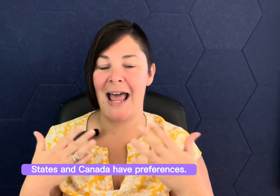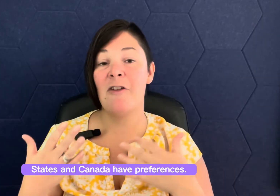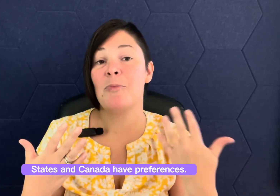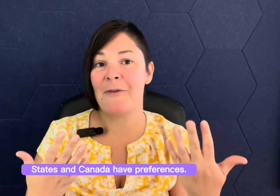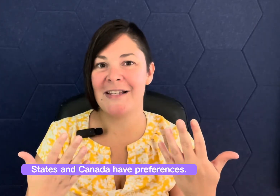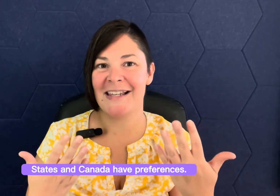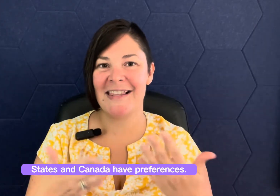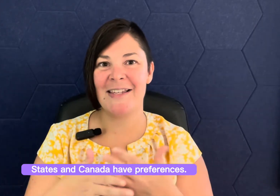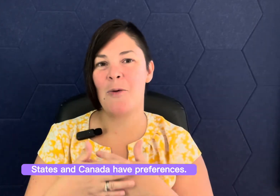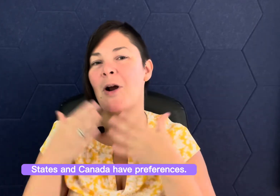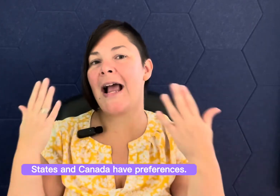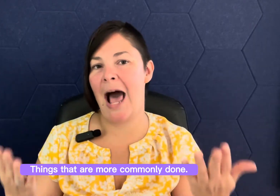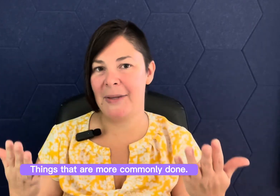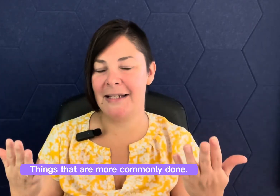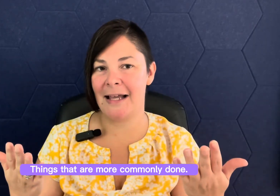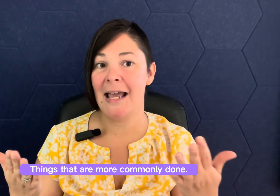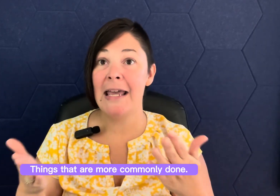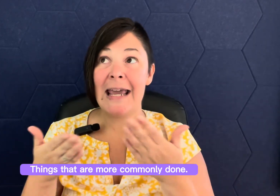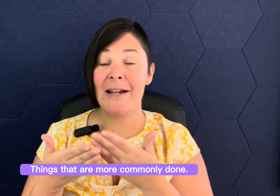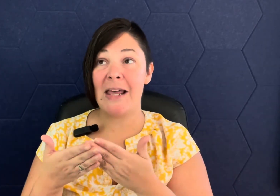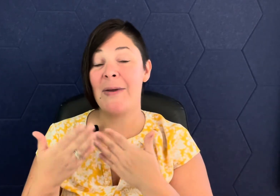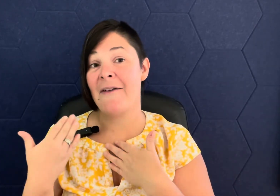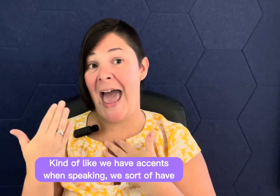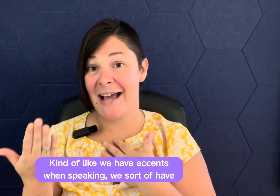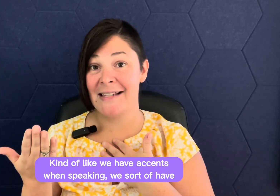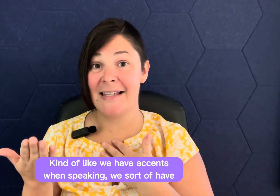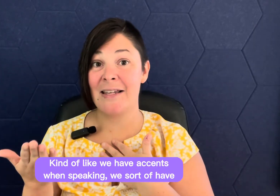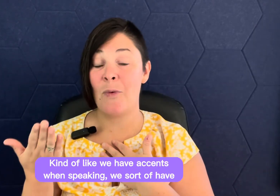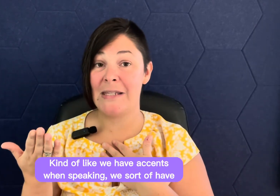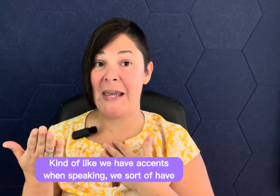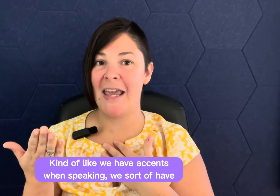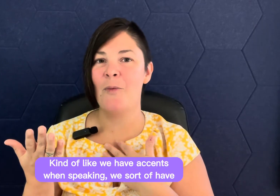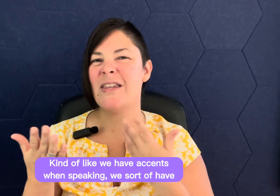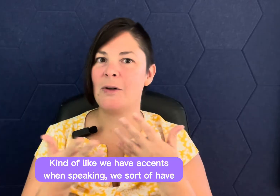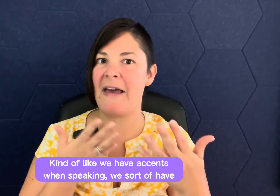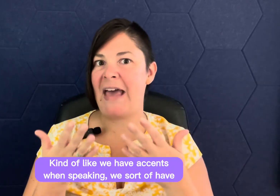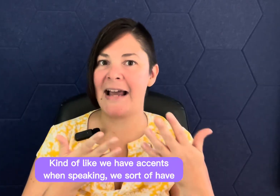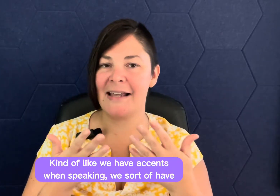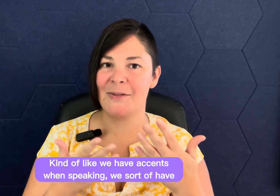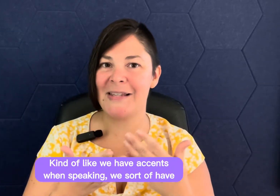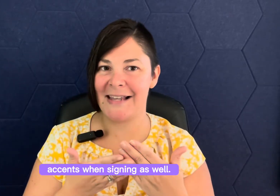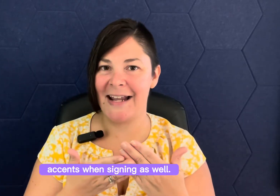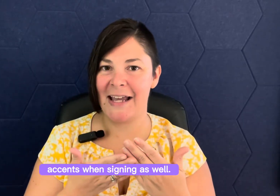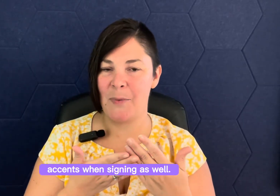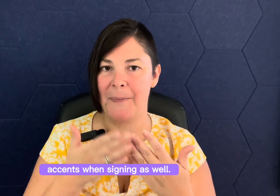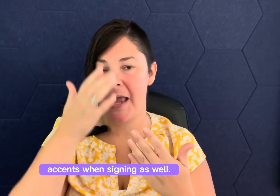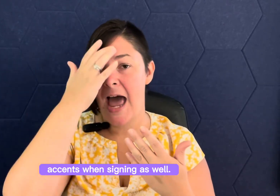have preferences, things that are more commonly done. Kind of like we have accents when speaking, we sort of have accents when signing as well. I'm